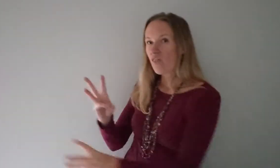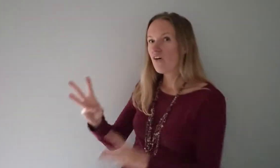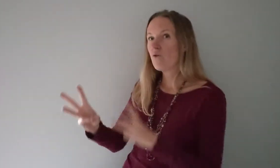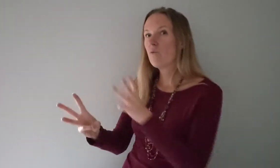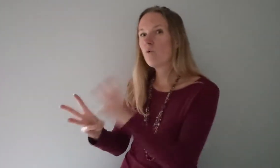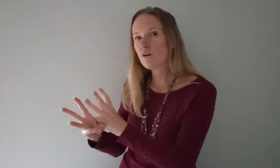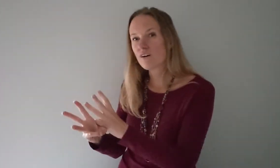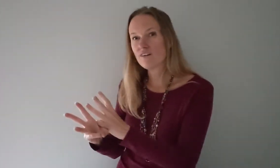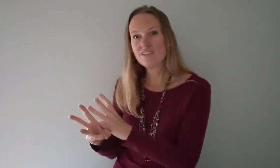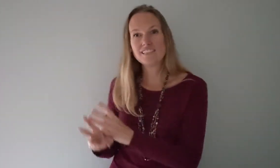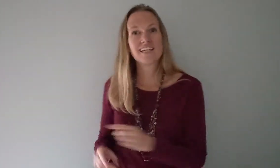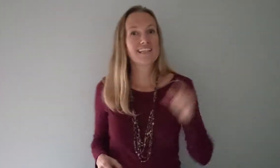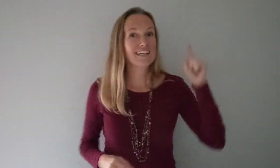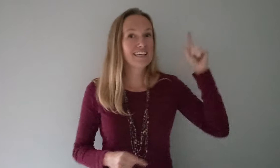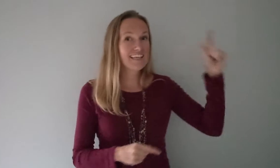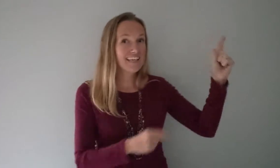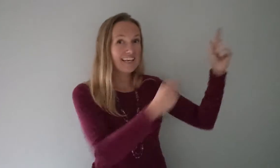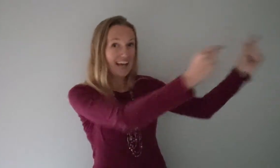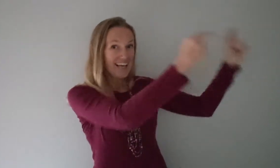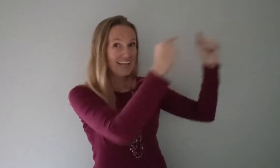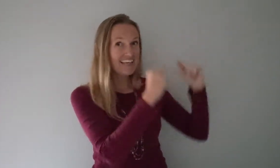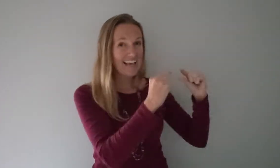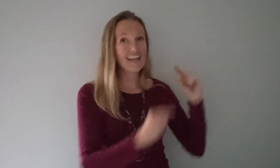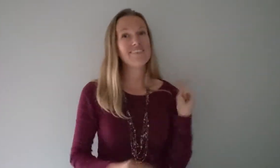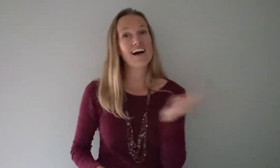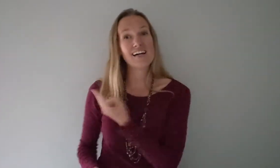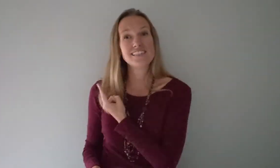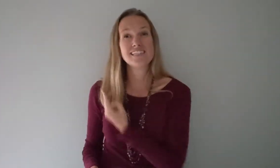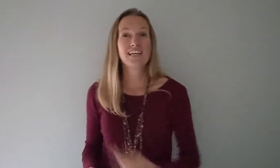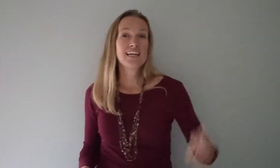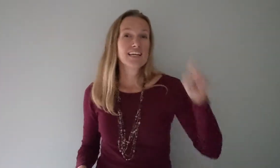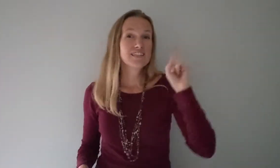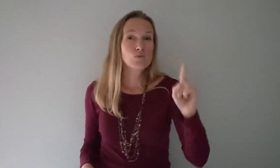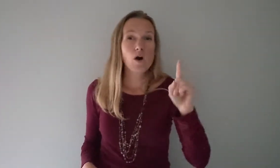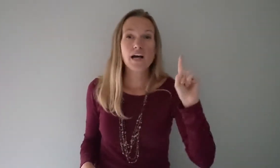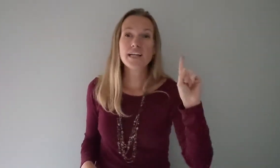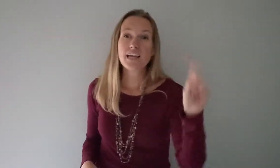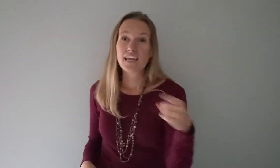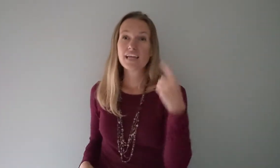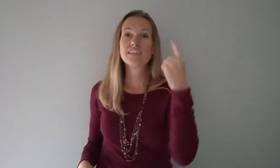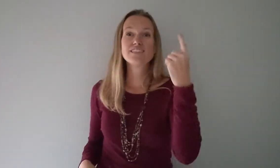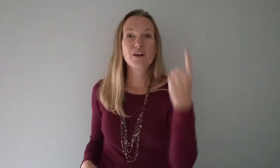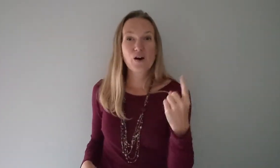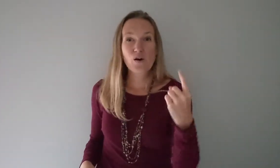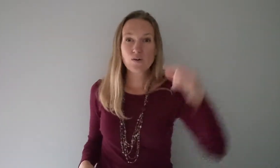the world that he gave us his one and